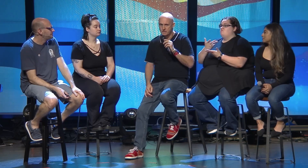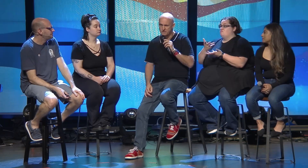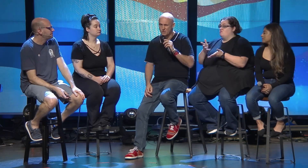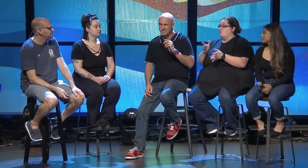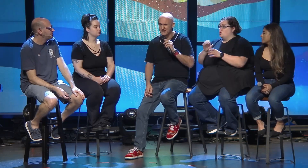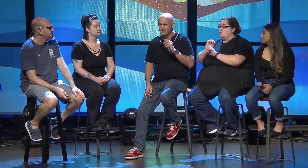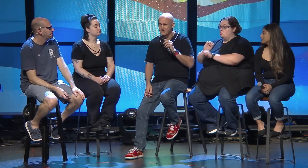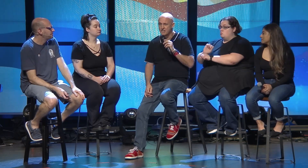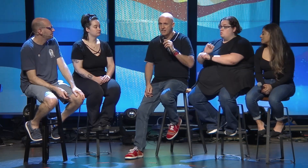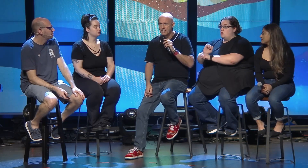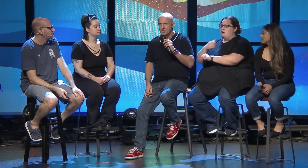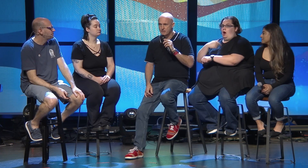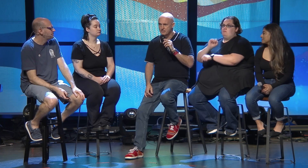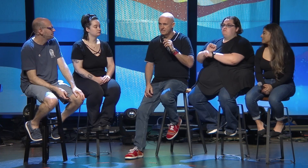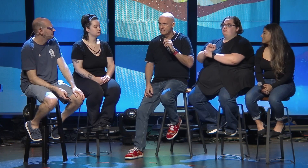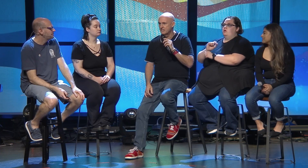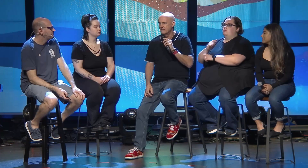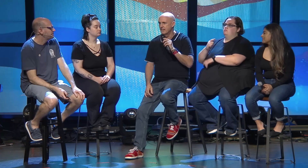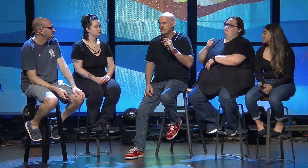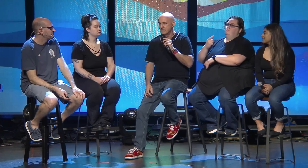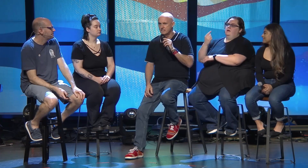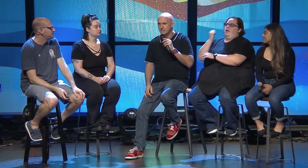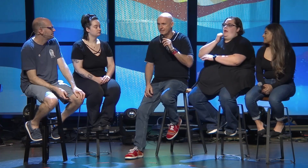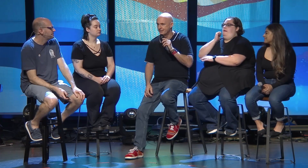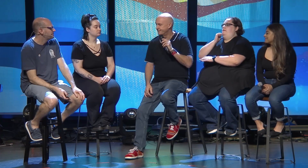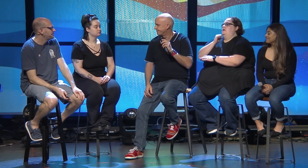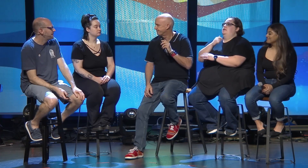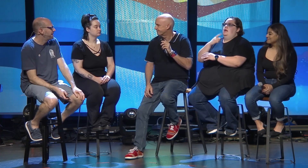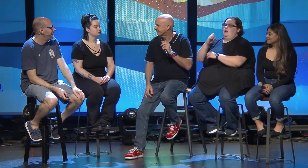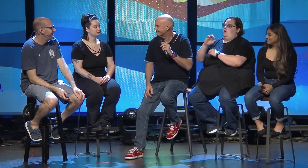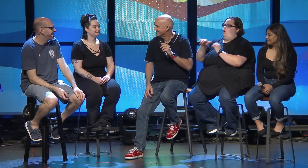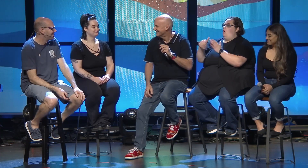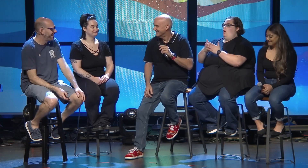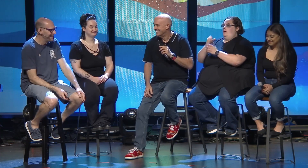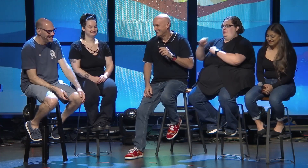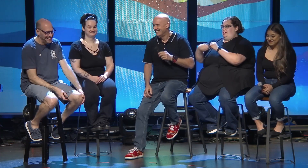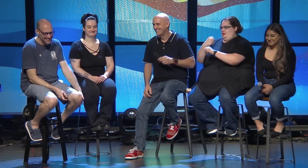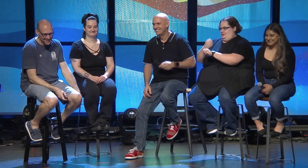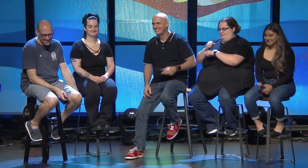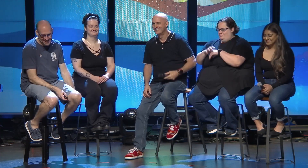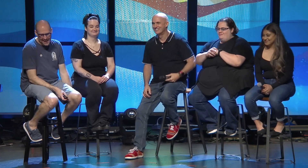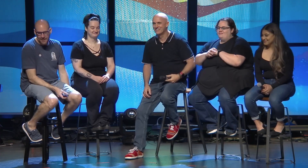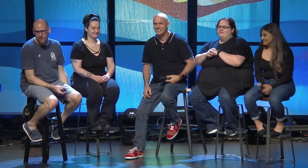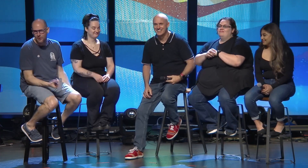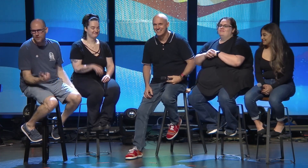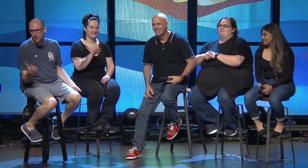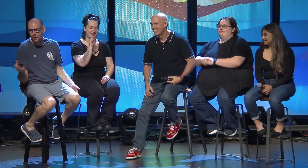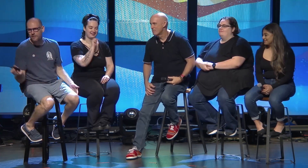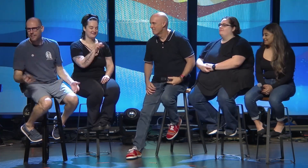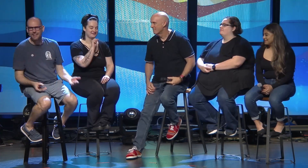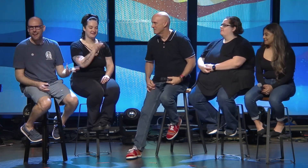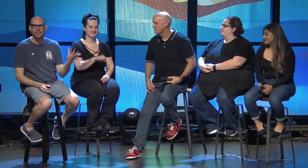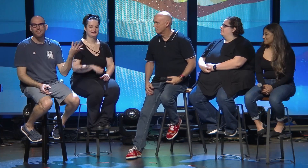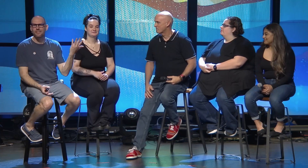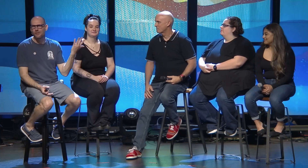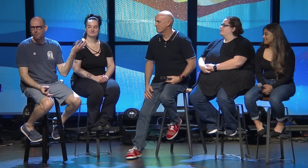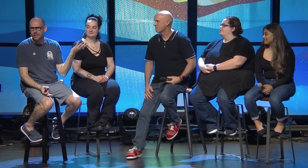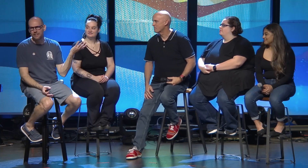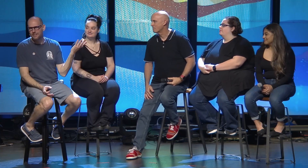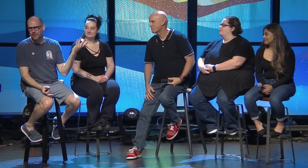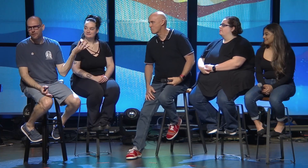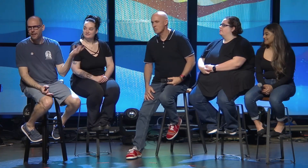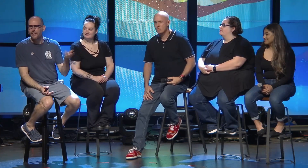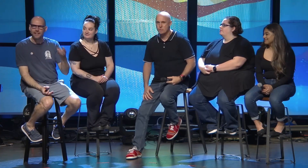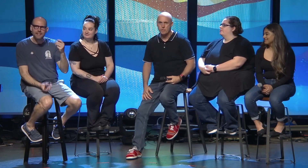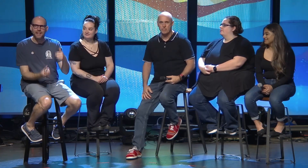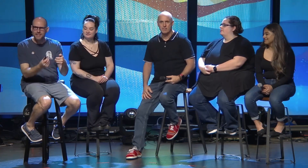work 24/7, 365 days a year. That's right. I love it. And for those of you that are wondering, like, how did you meet